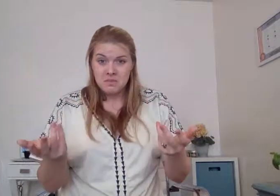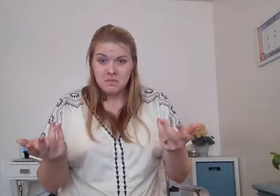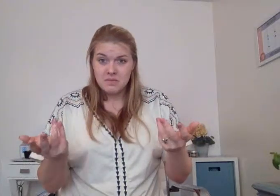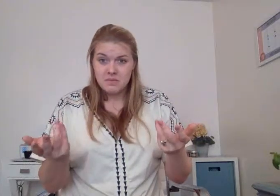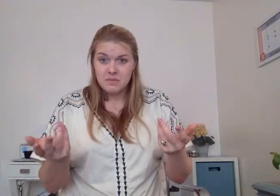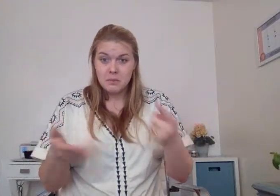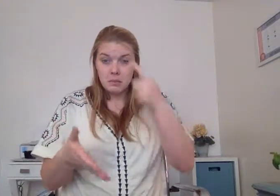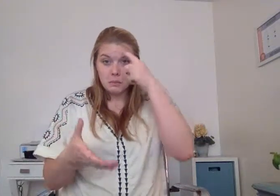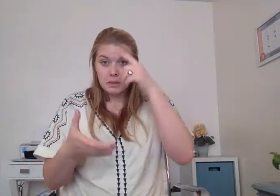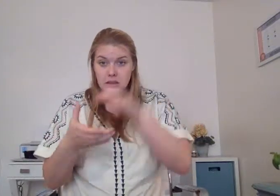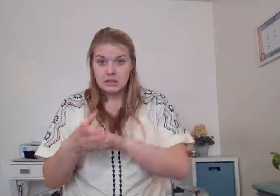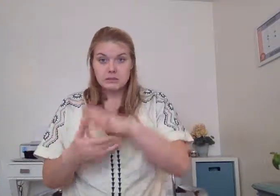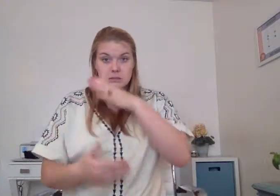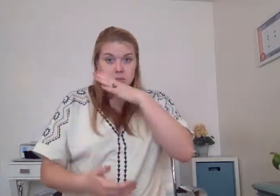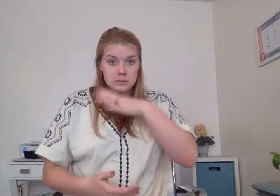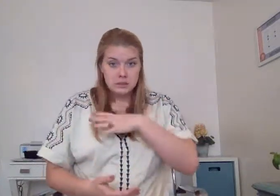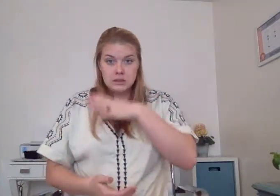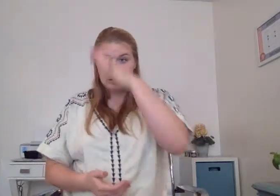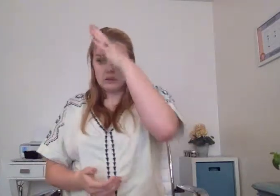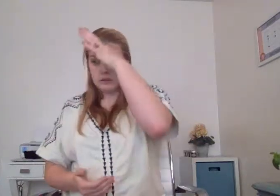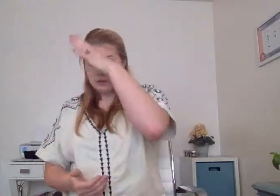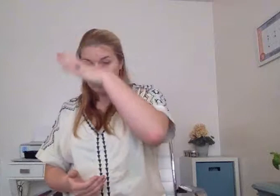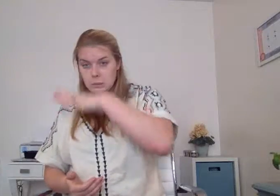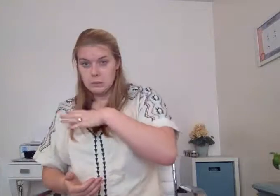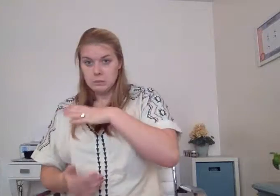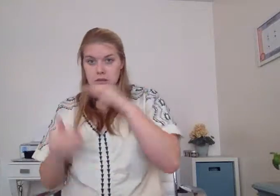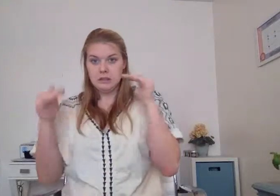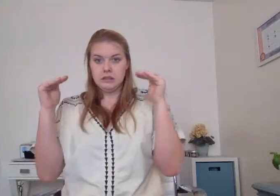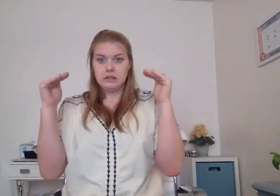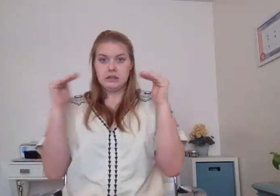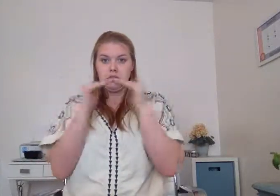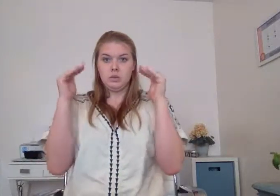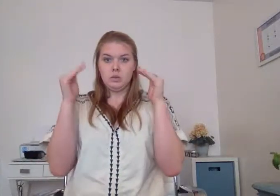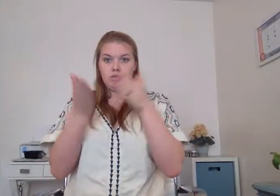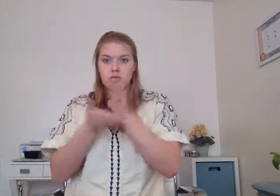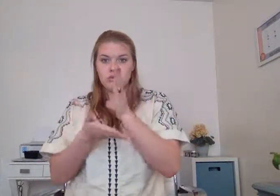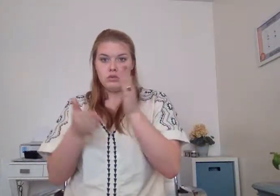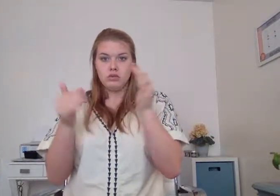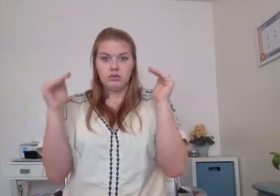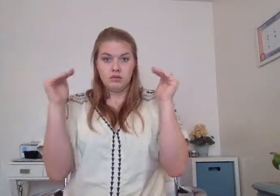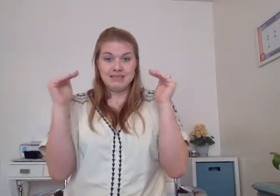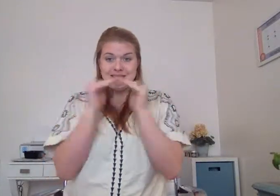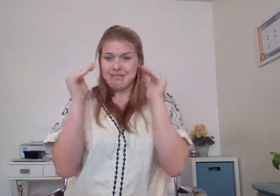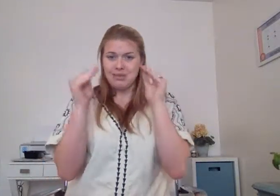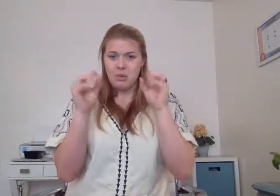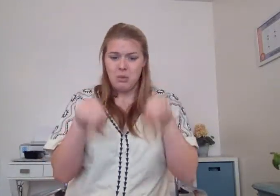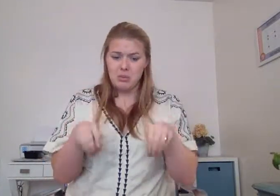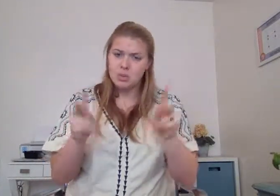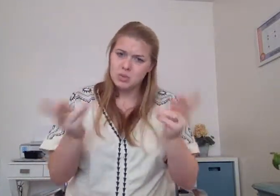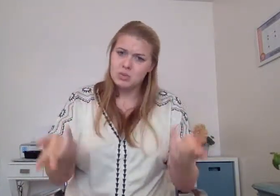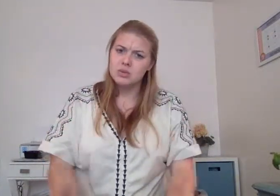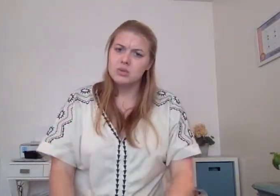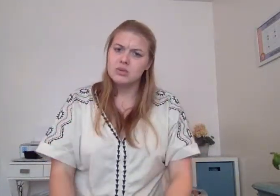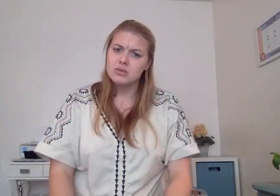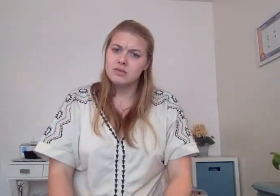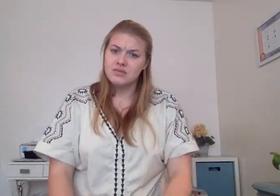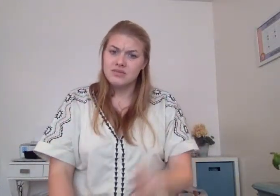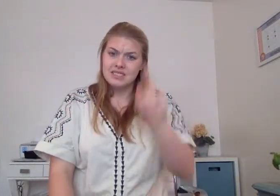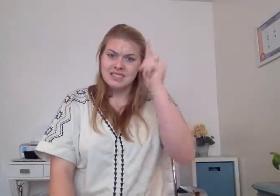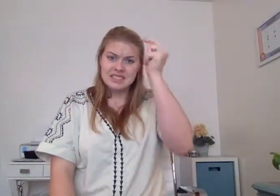belief that men and women should have equal rights and opportunities. It is the theory